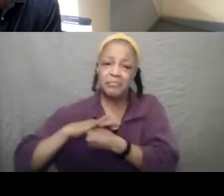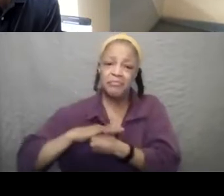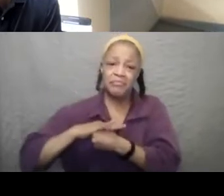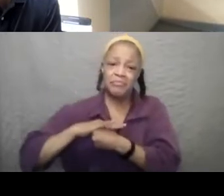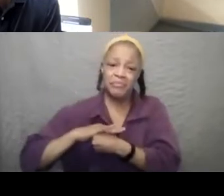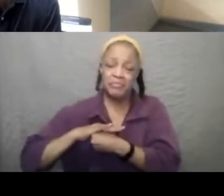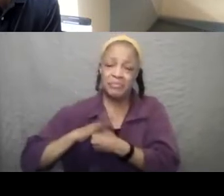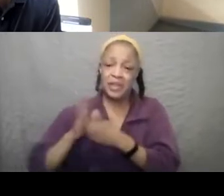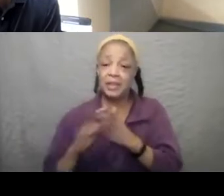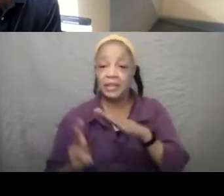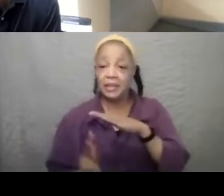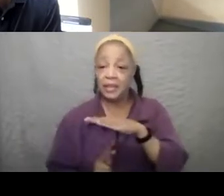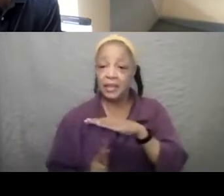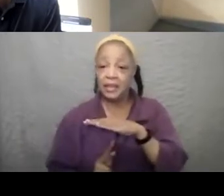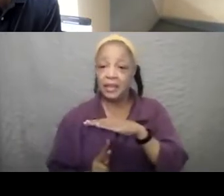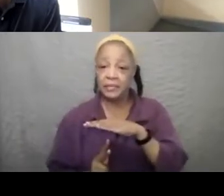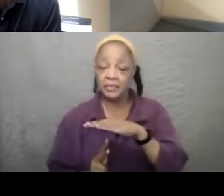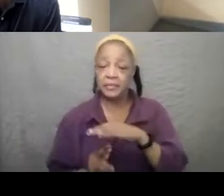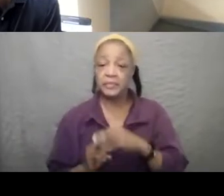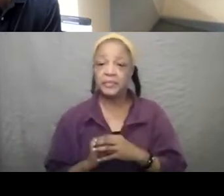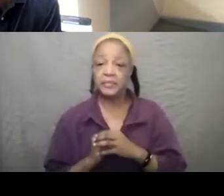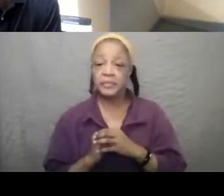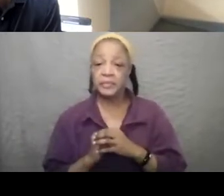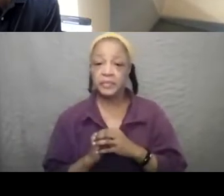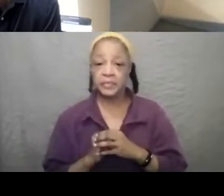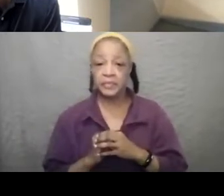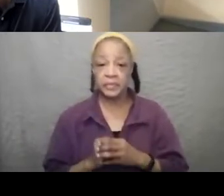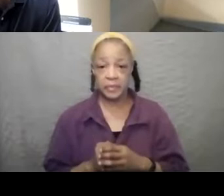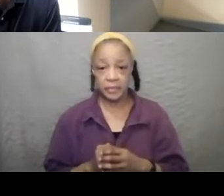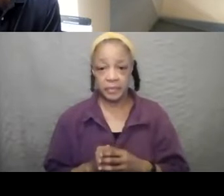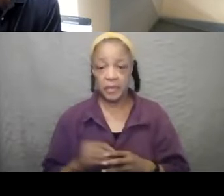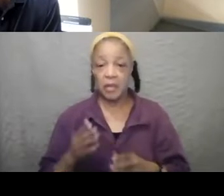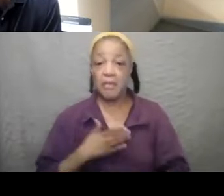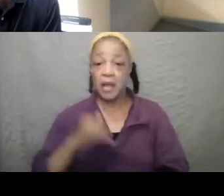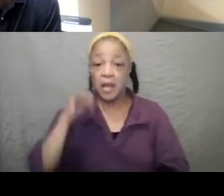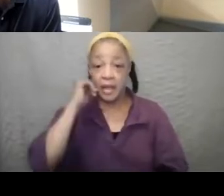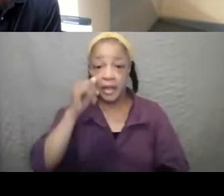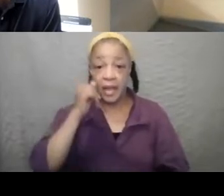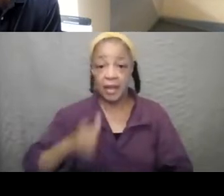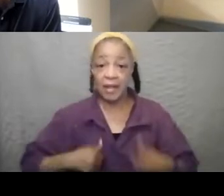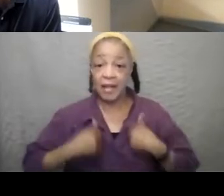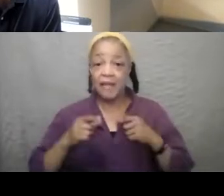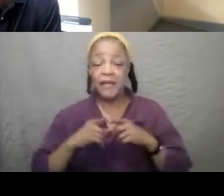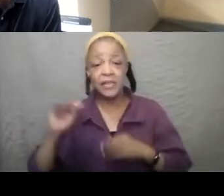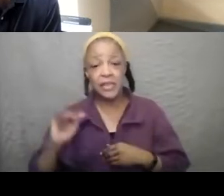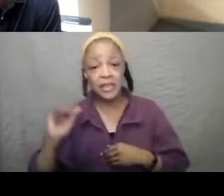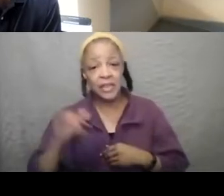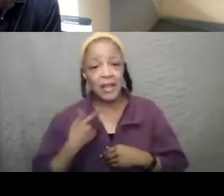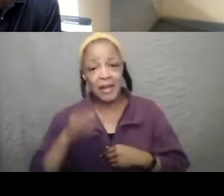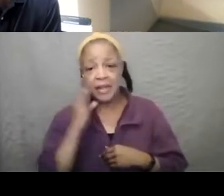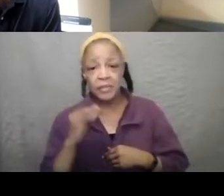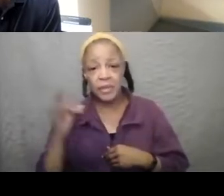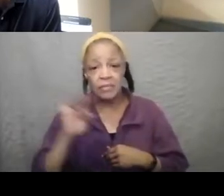experienced in my daily life as a child.